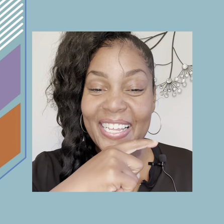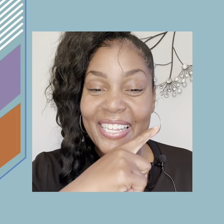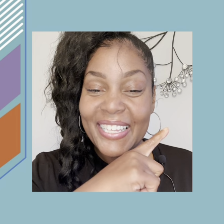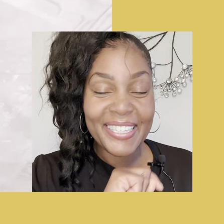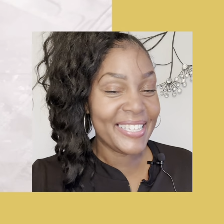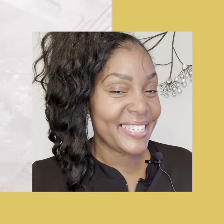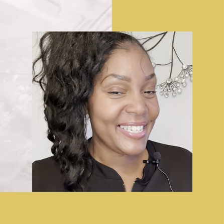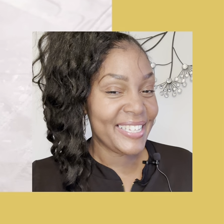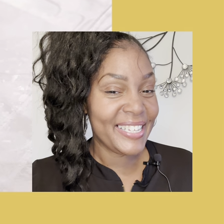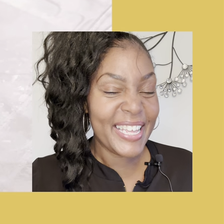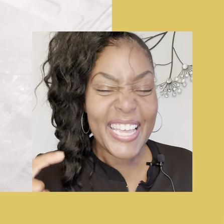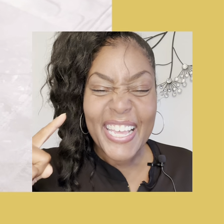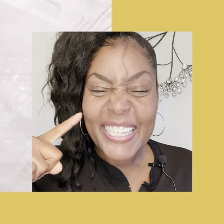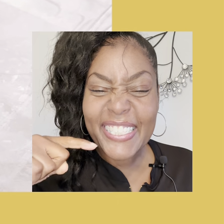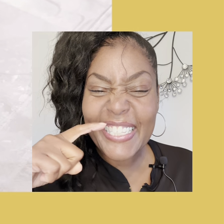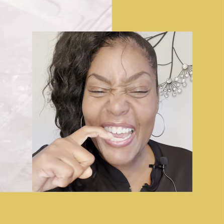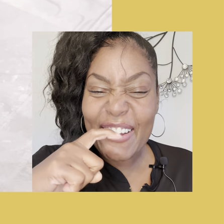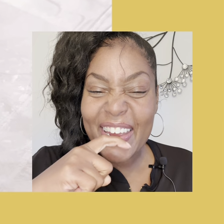Cereal.